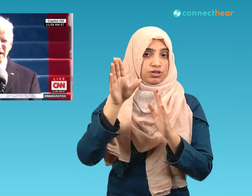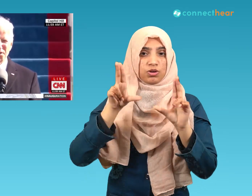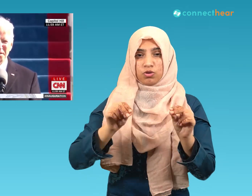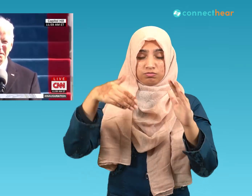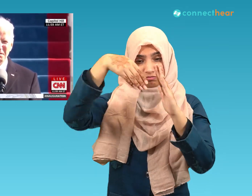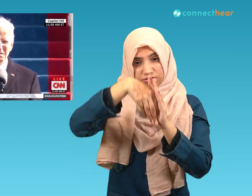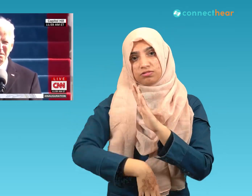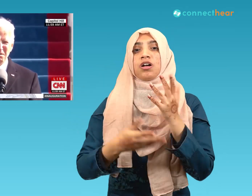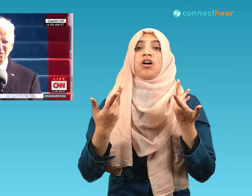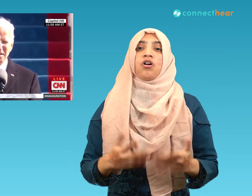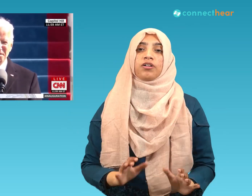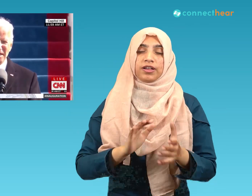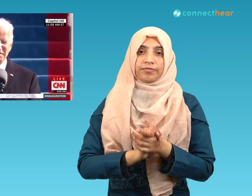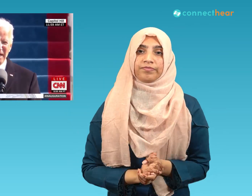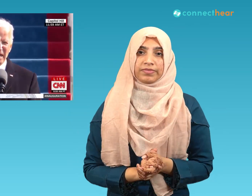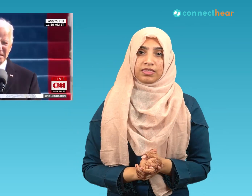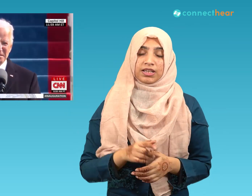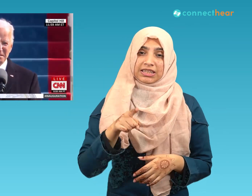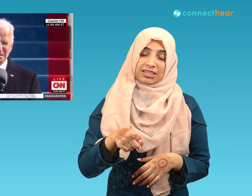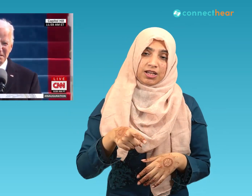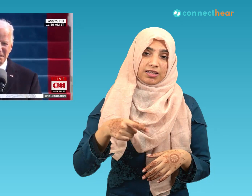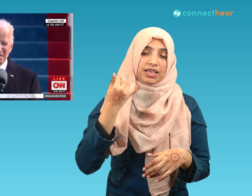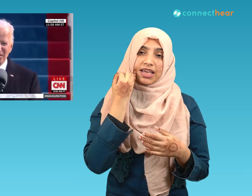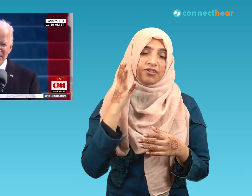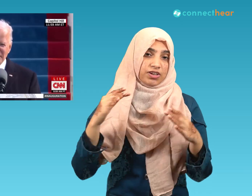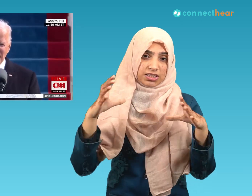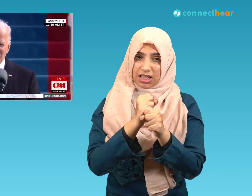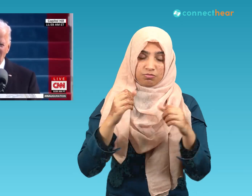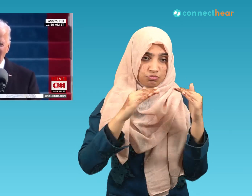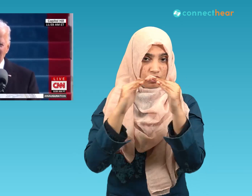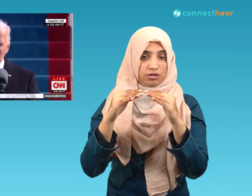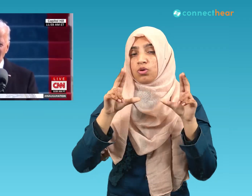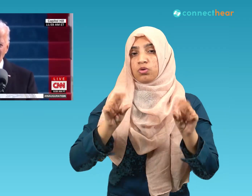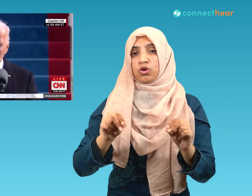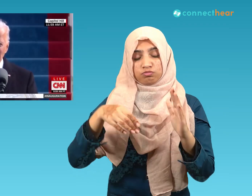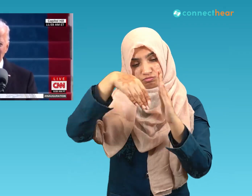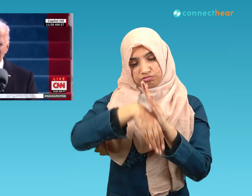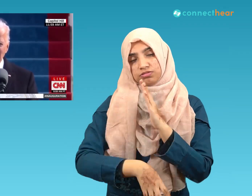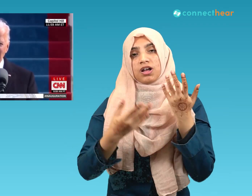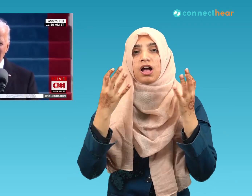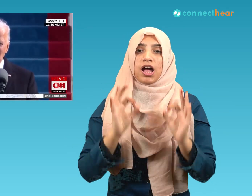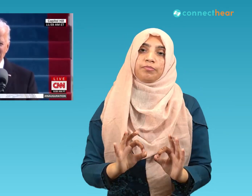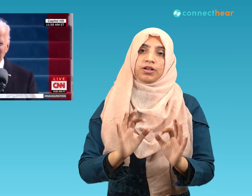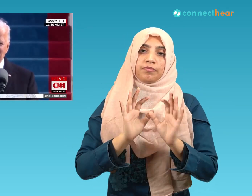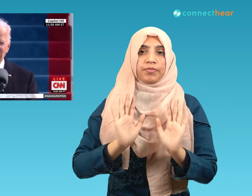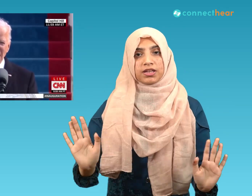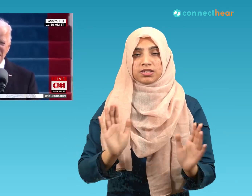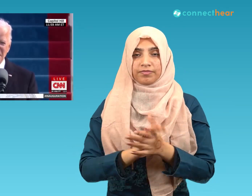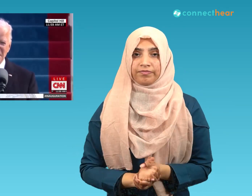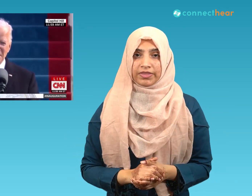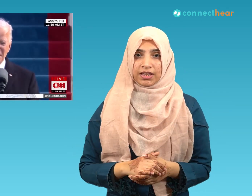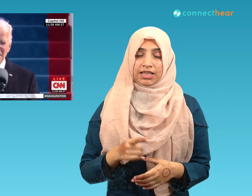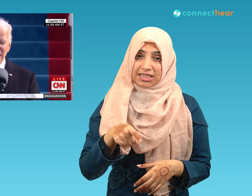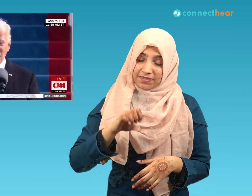No nation, only a state of chaos. This is our historic moment of crisis and